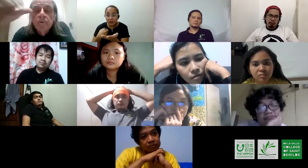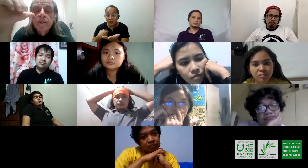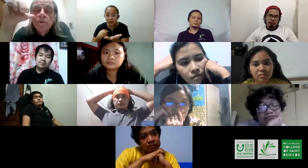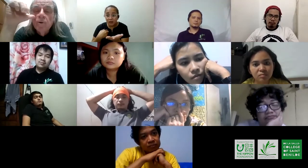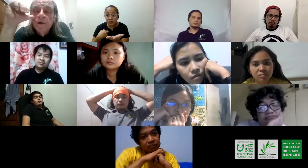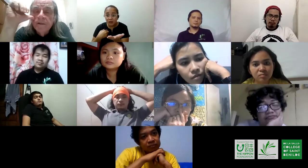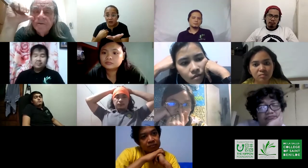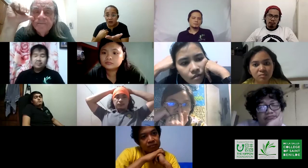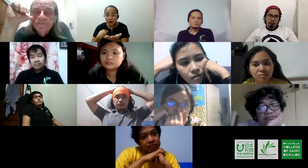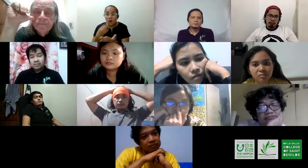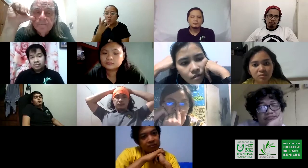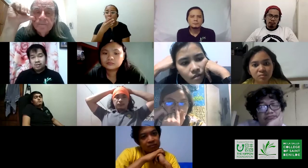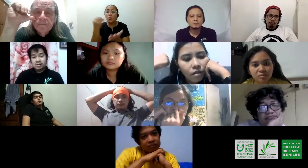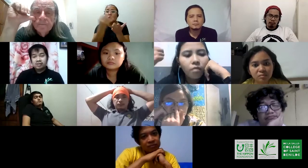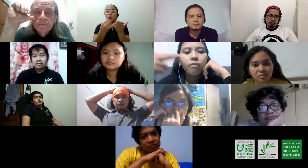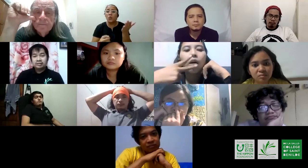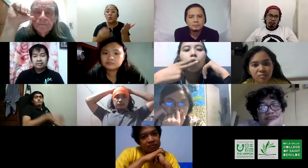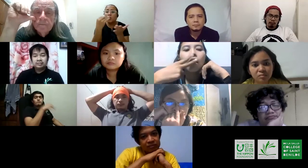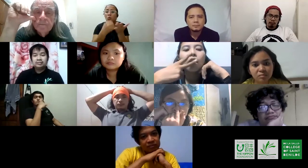Who's been doing the drawings?